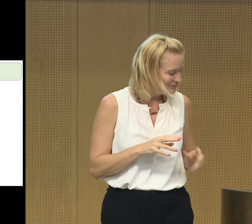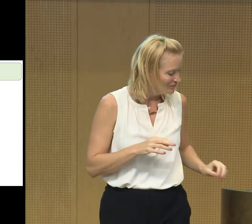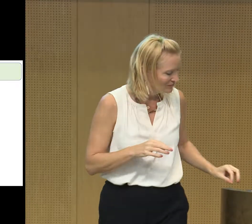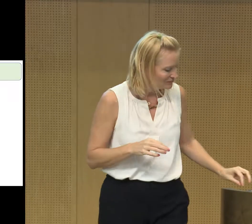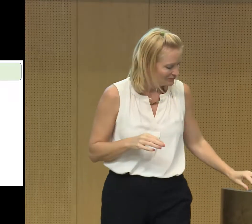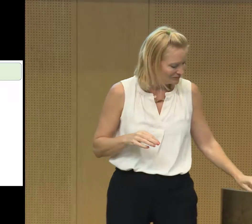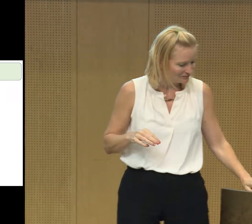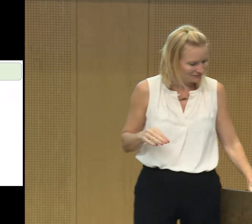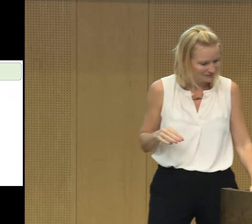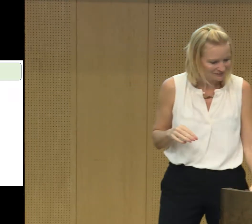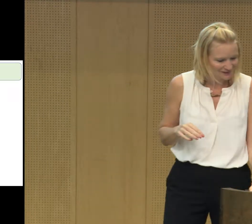movement.